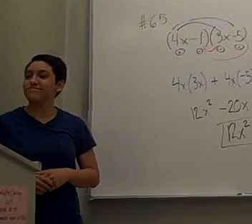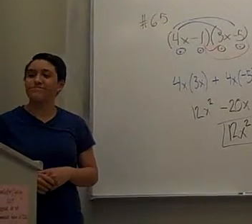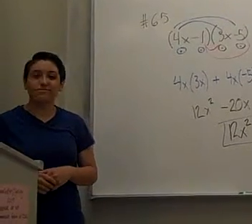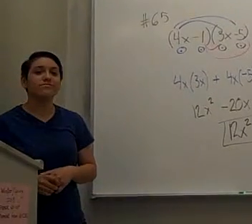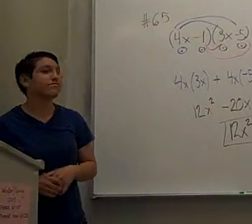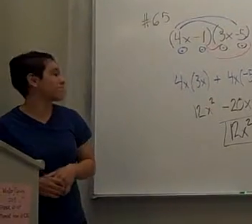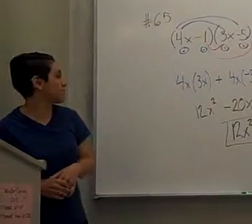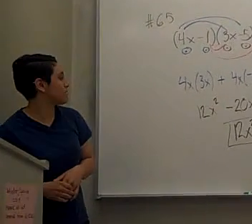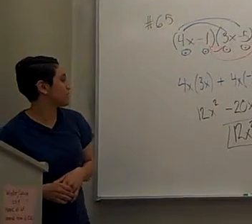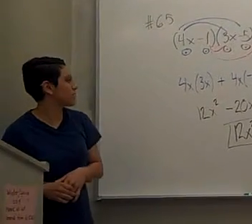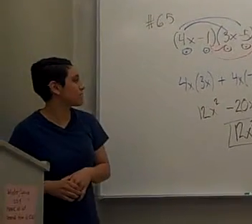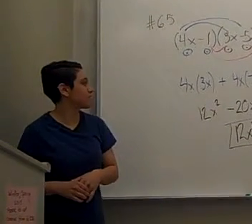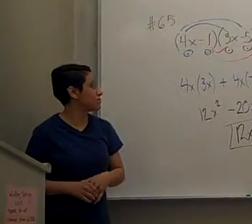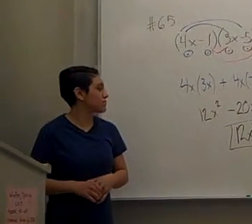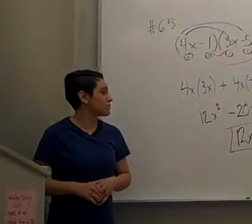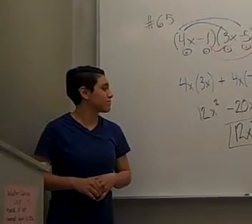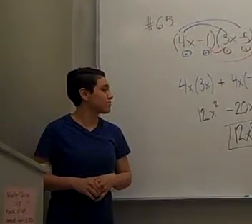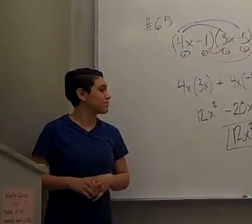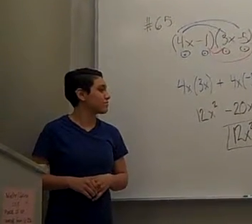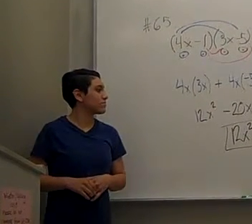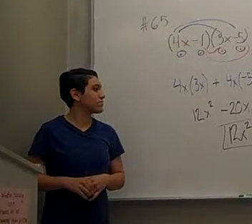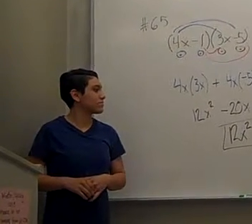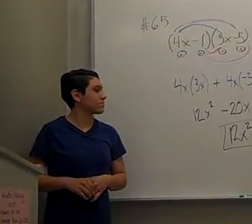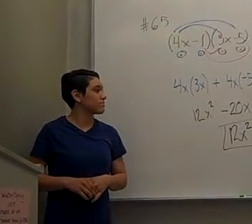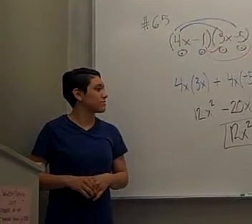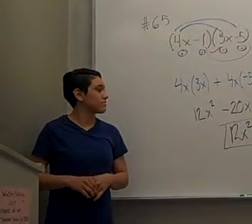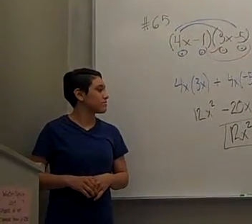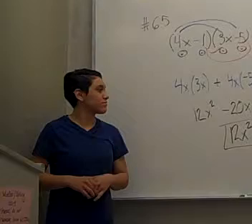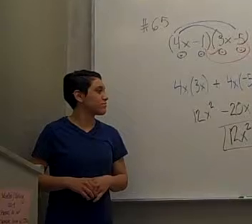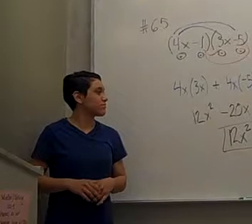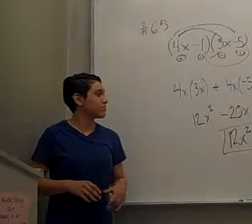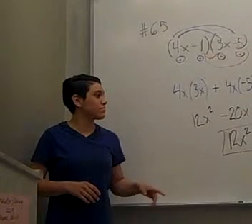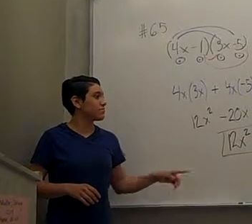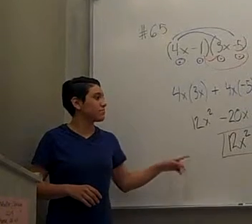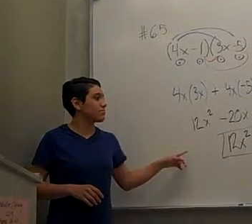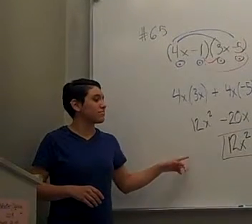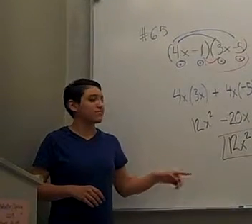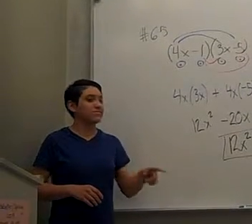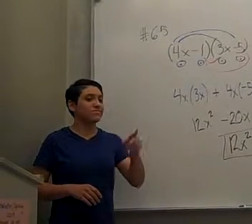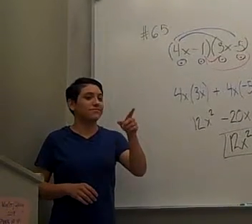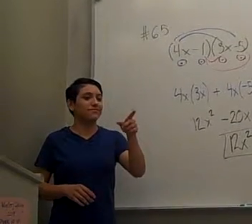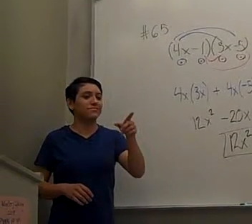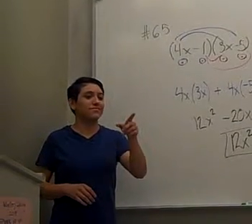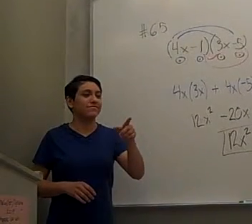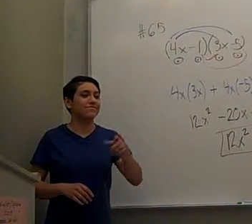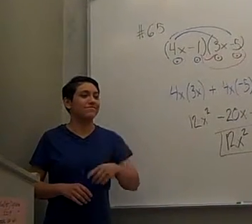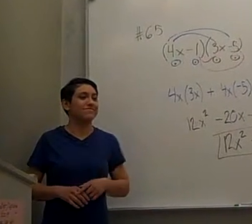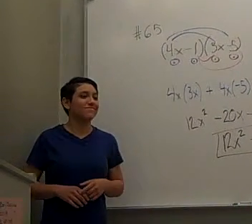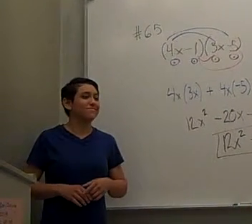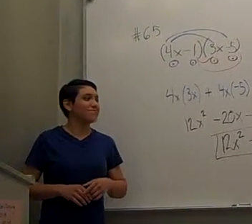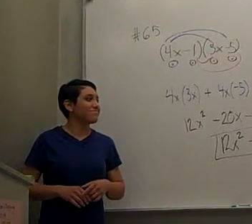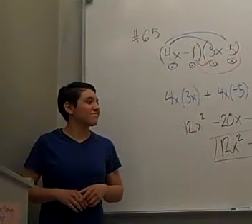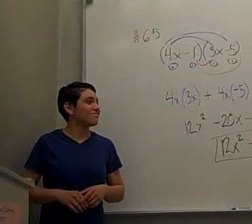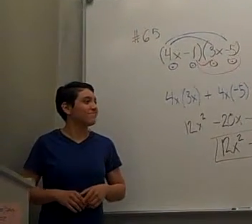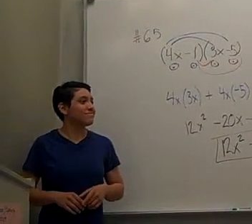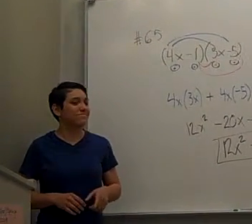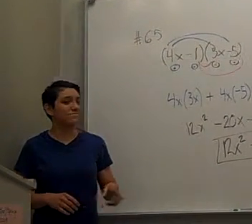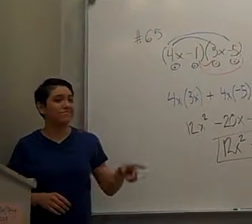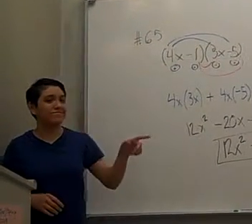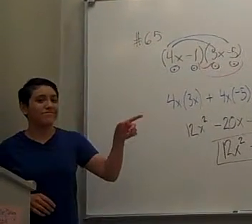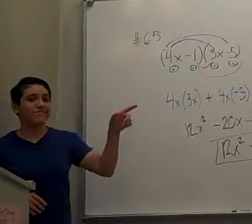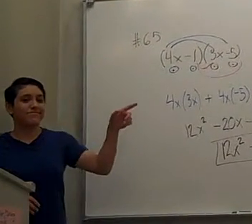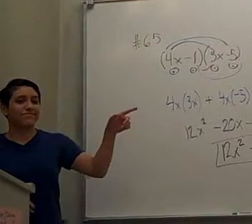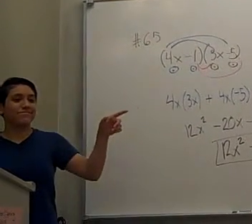So to tie all the way back to Regina's statement that this is too hard, I would agree. What we did the first time is too much work.